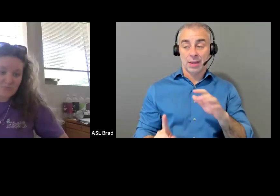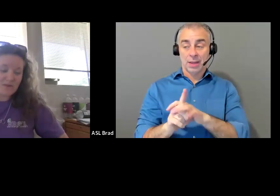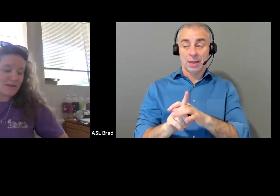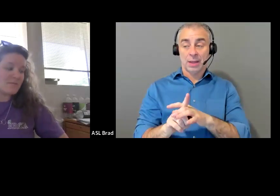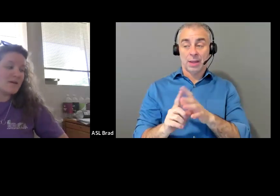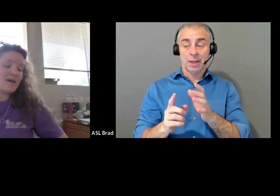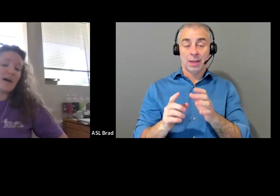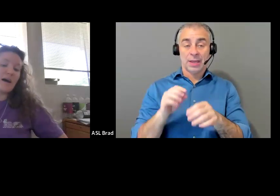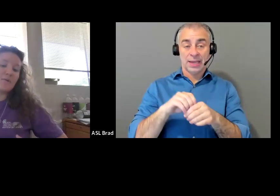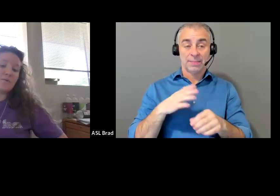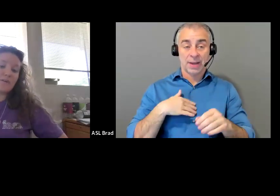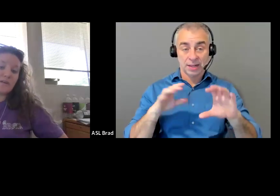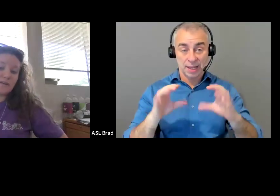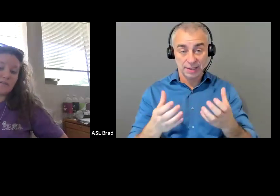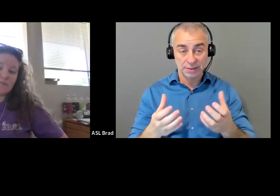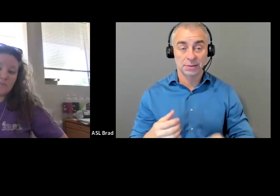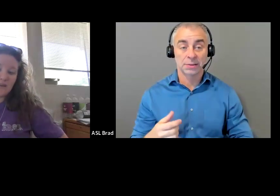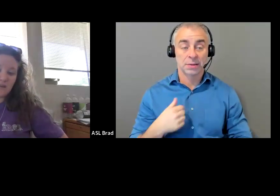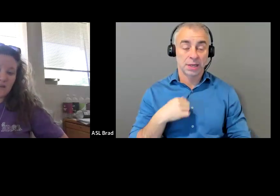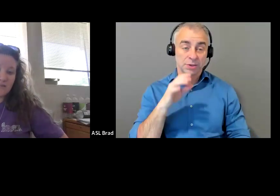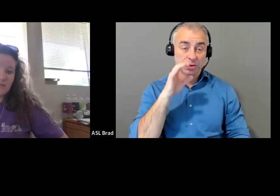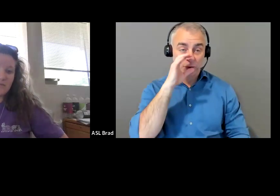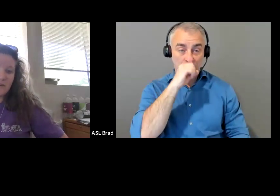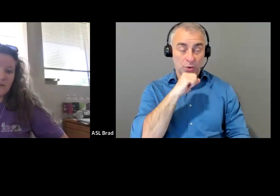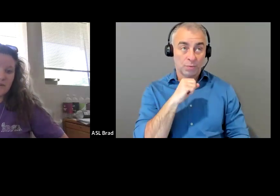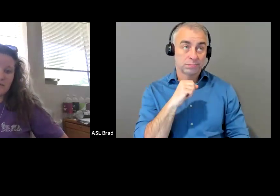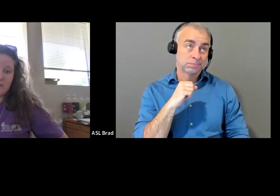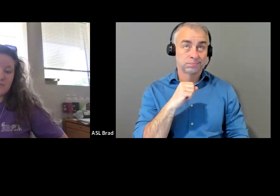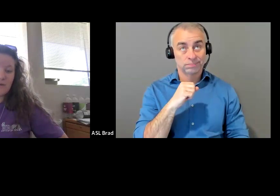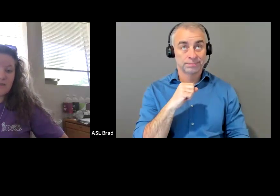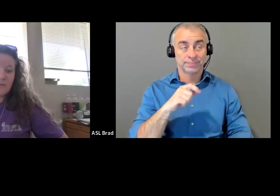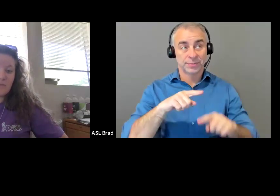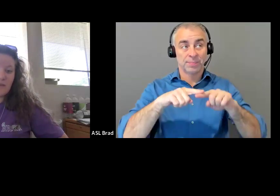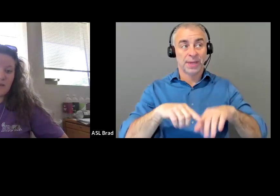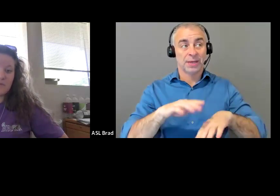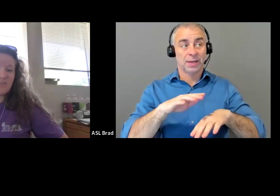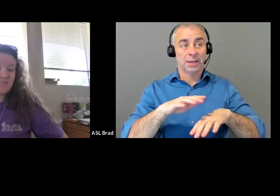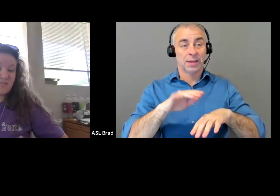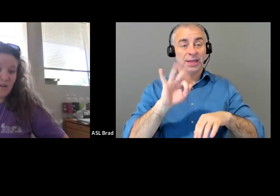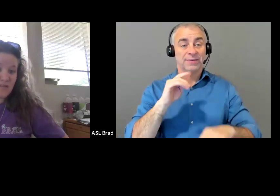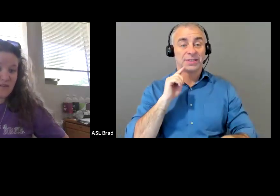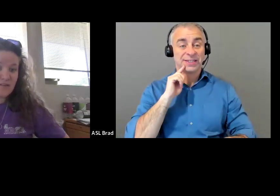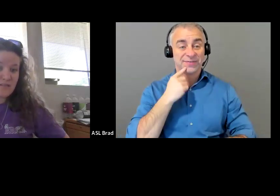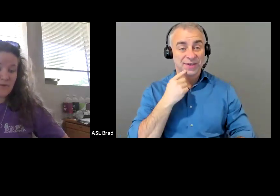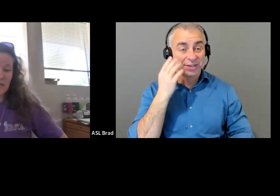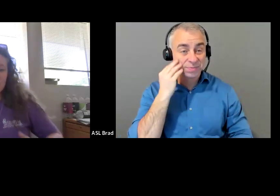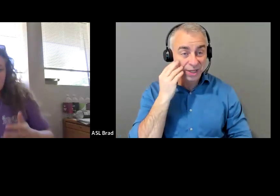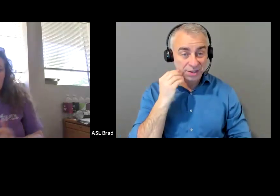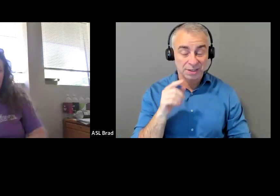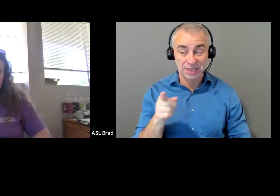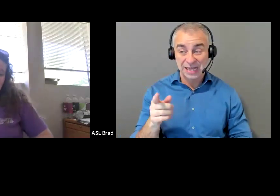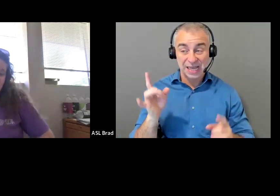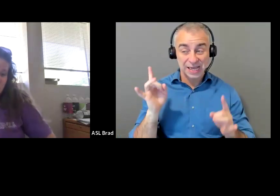I do with them, I would, depending on how severe the experience may be, I would just contact